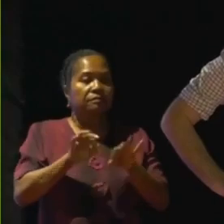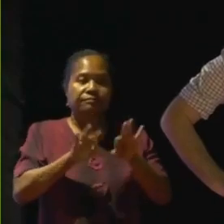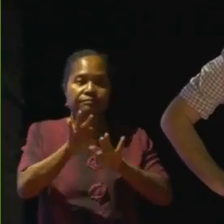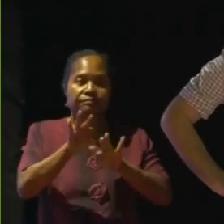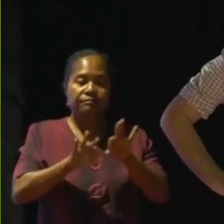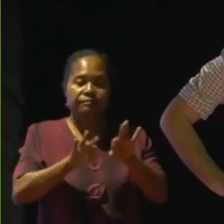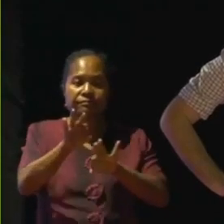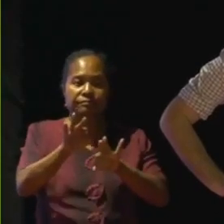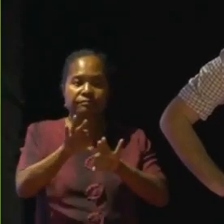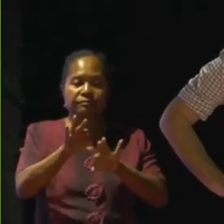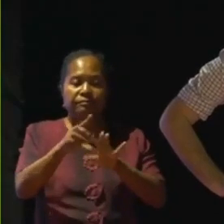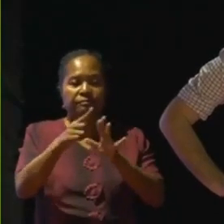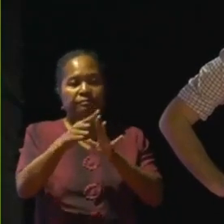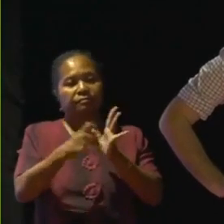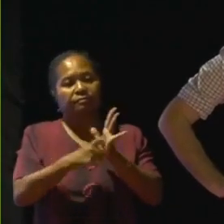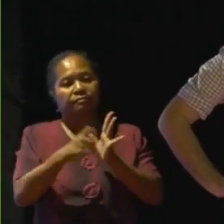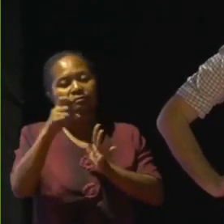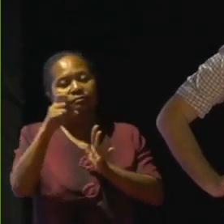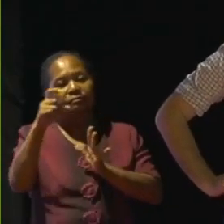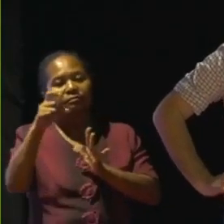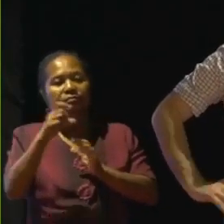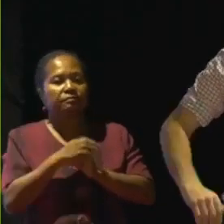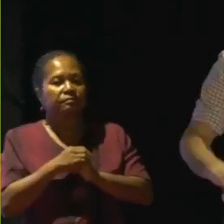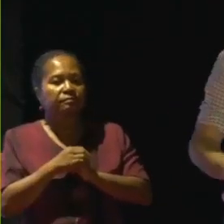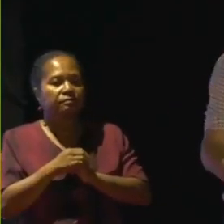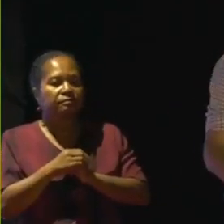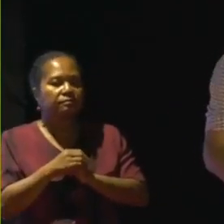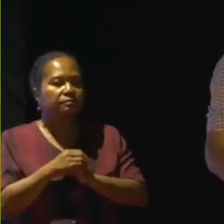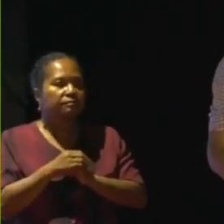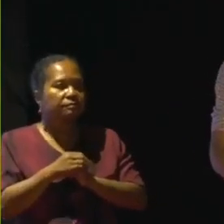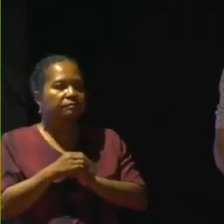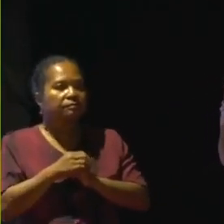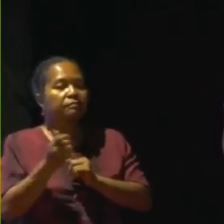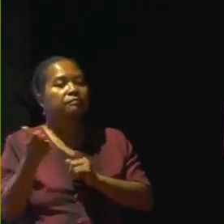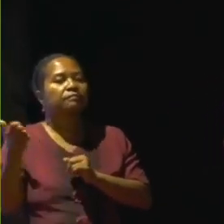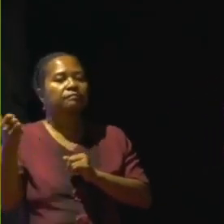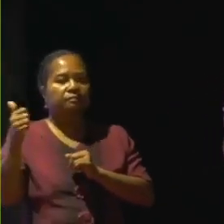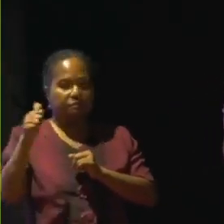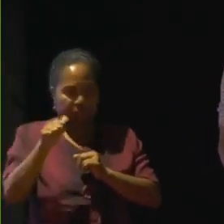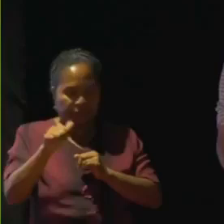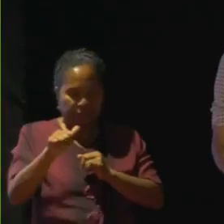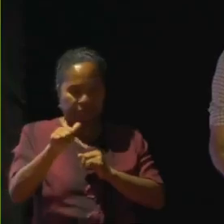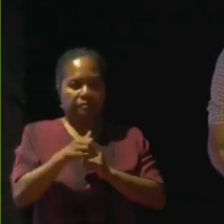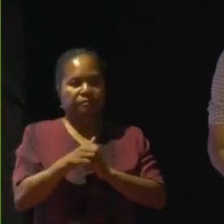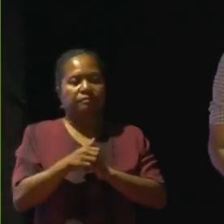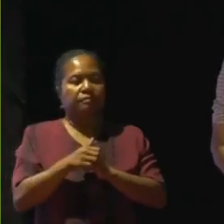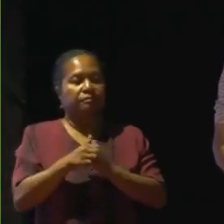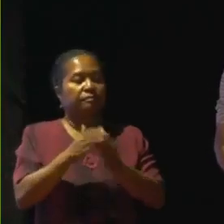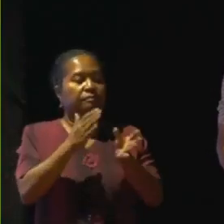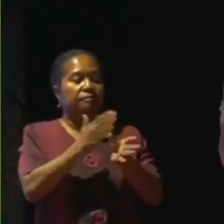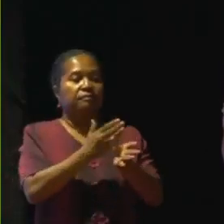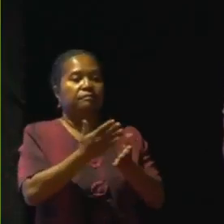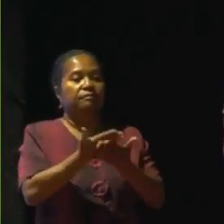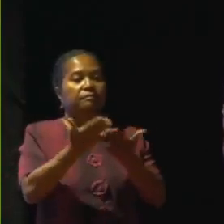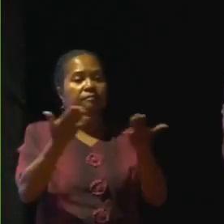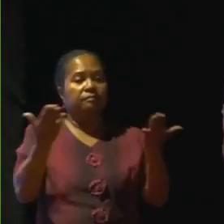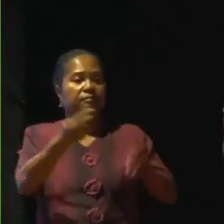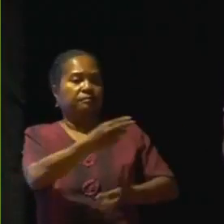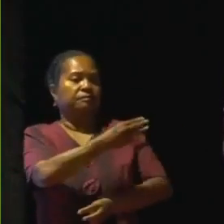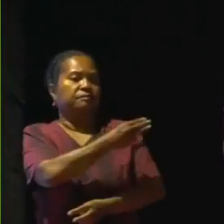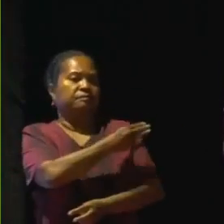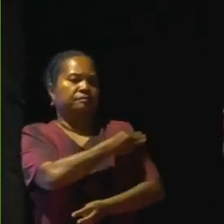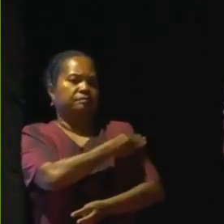IRC, and so one of the key pillars of digitalisation with any system, is how do you do that